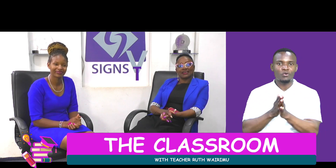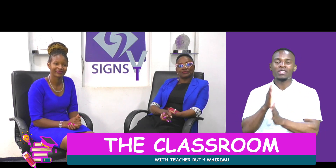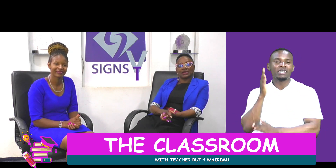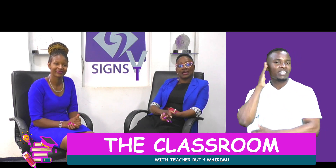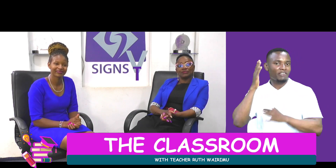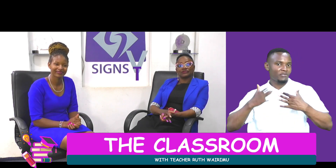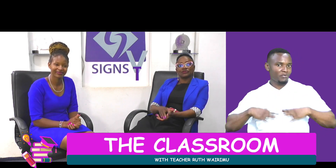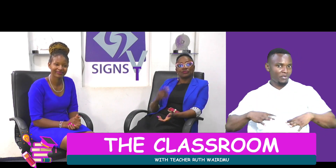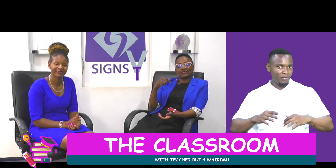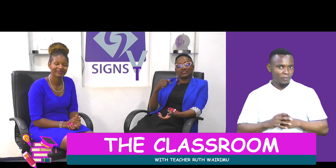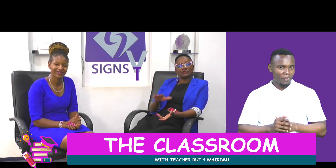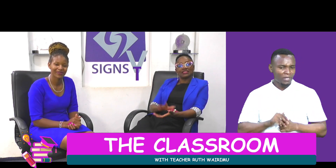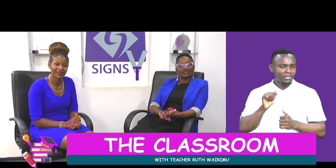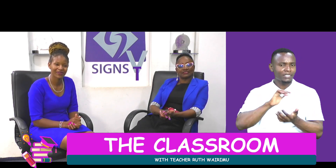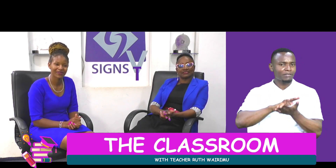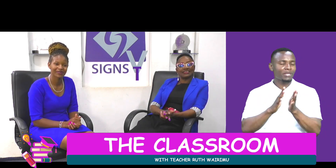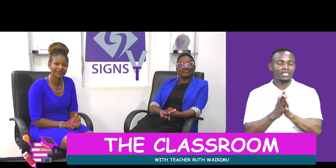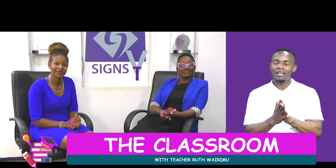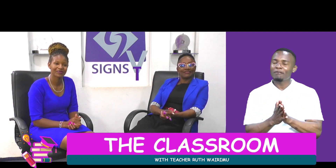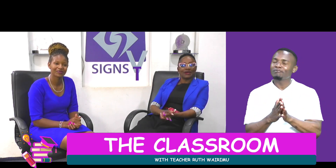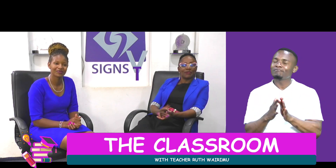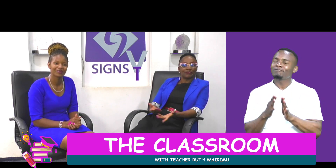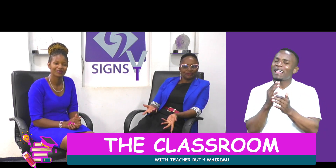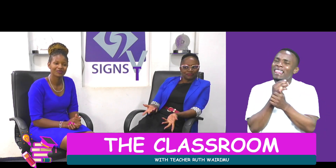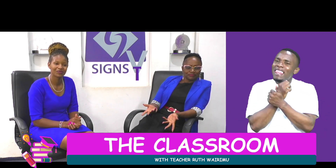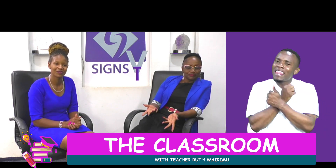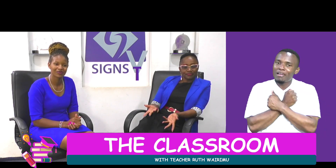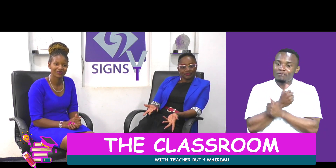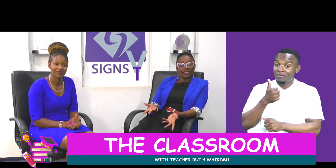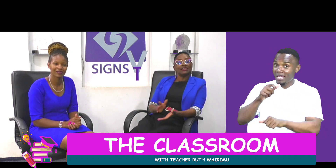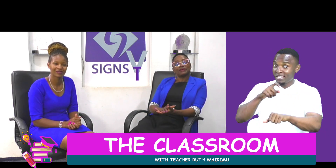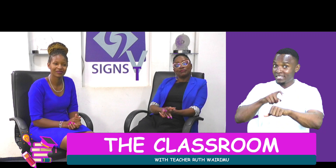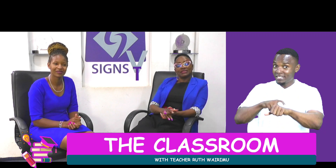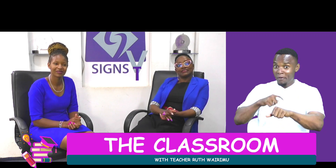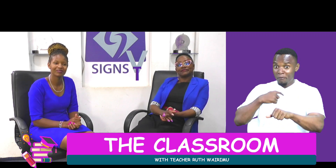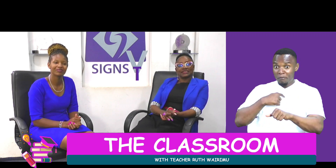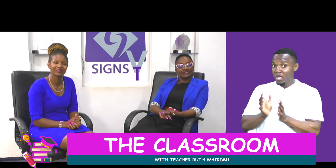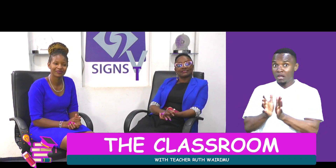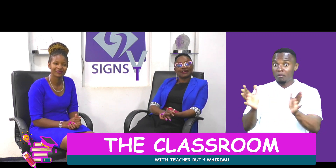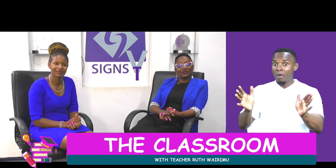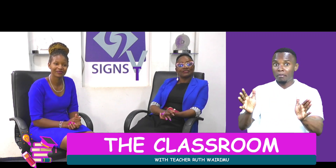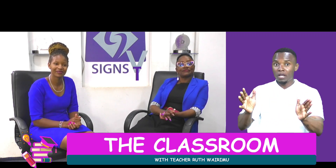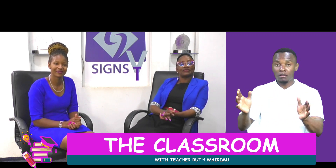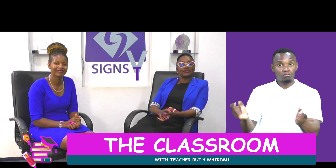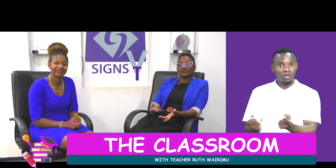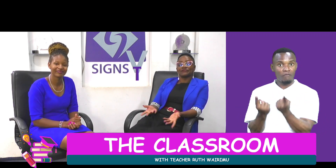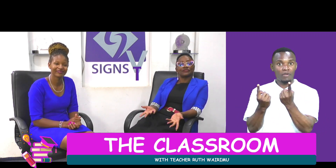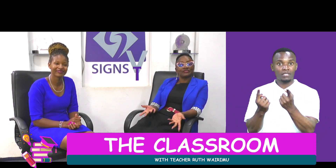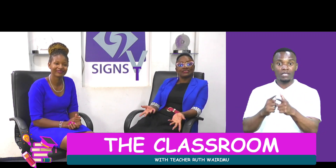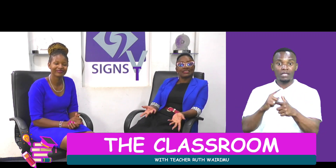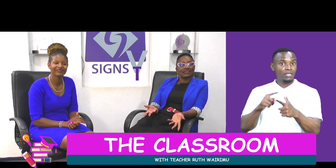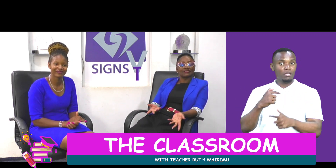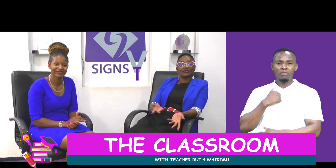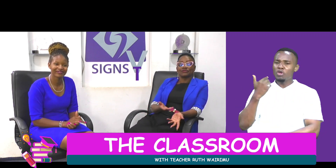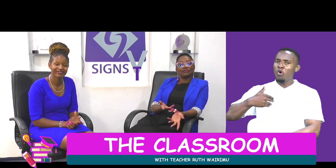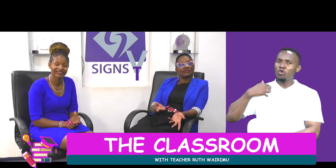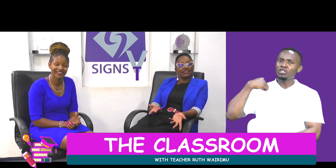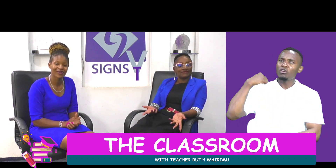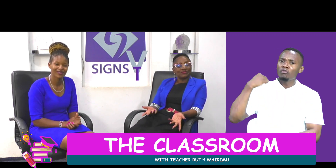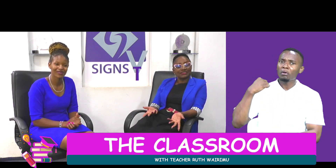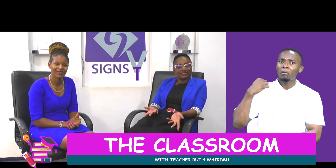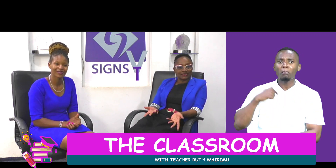it has become so much in me that anytime I'm in a public event, I will always find myself volunteering, asking,